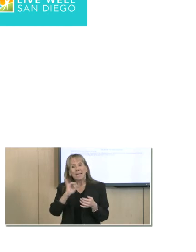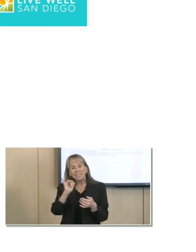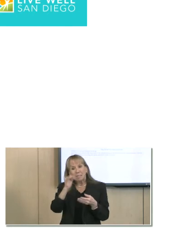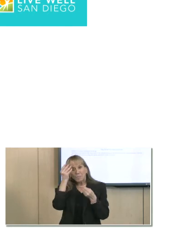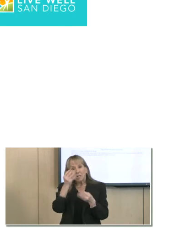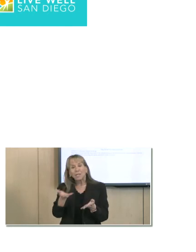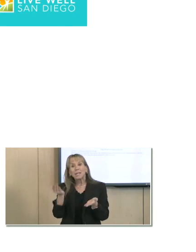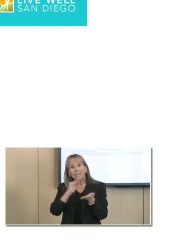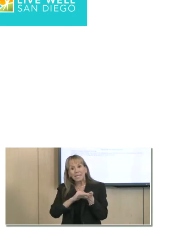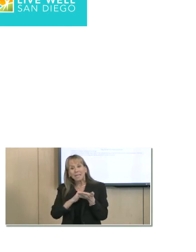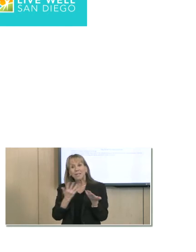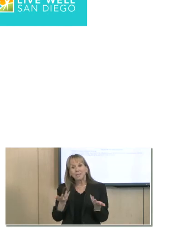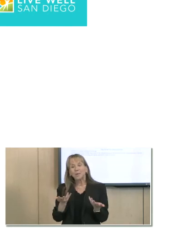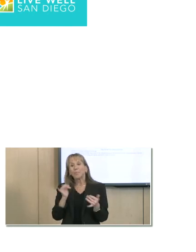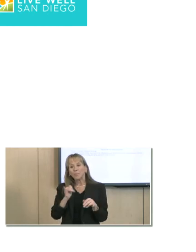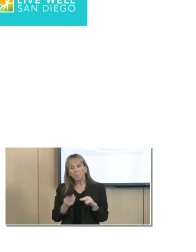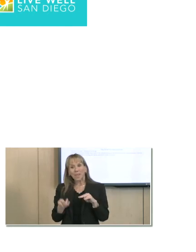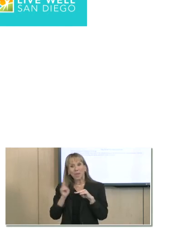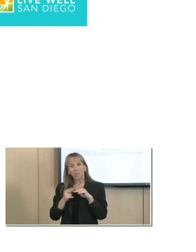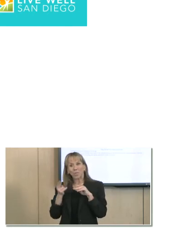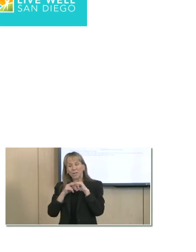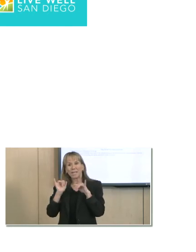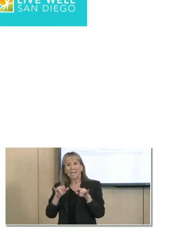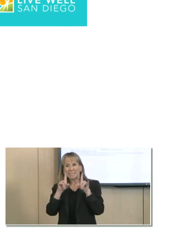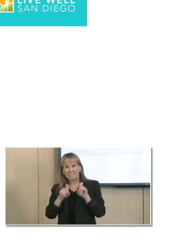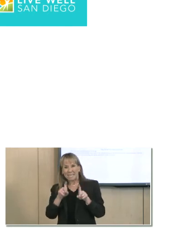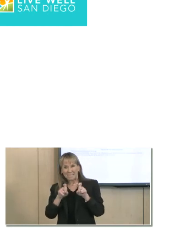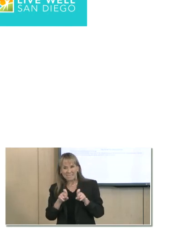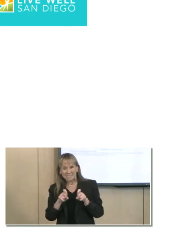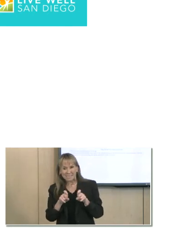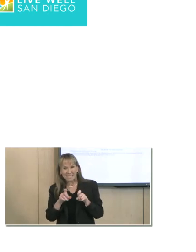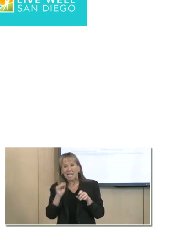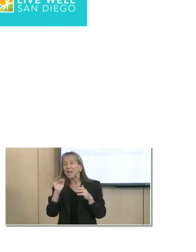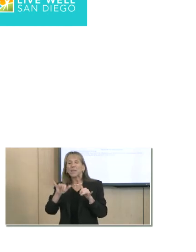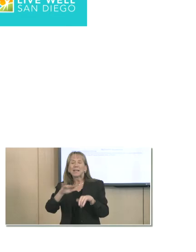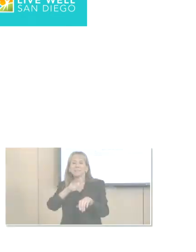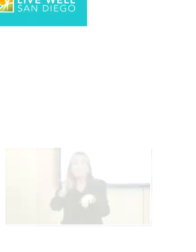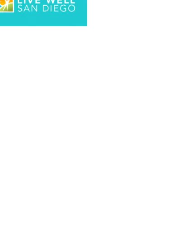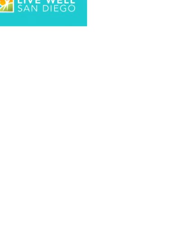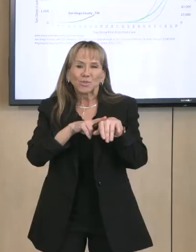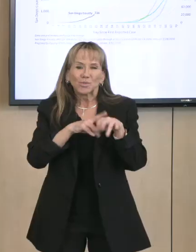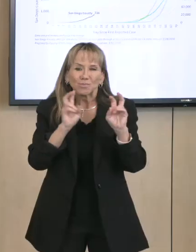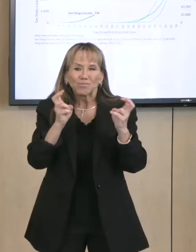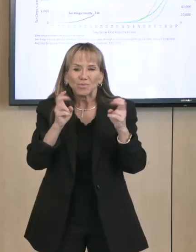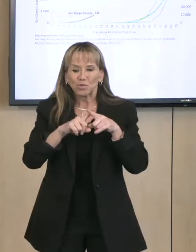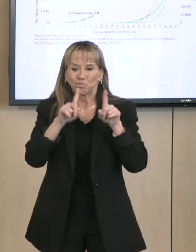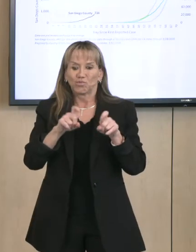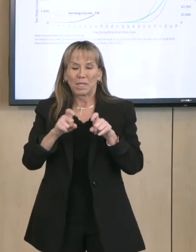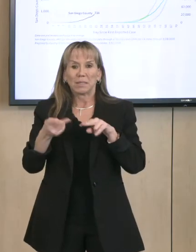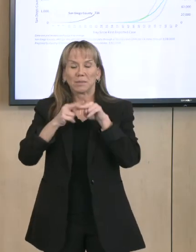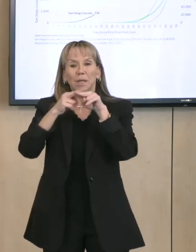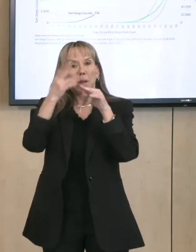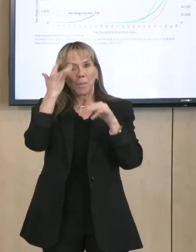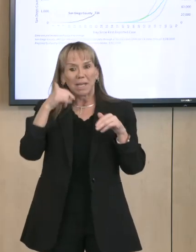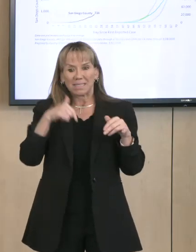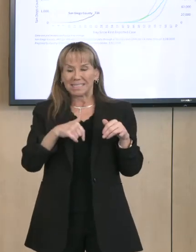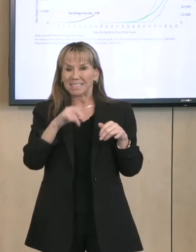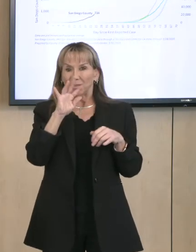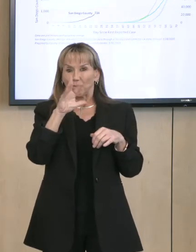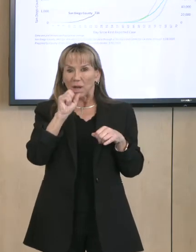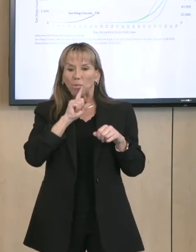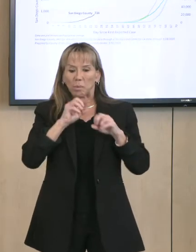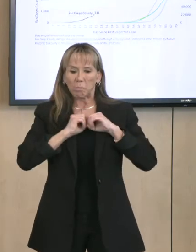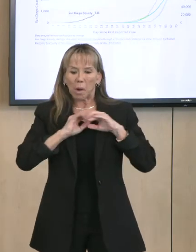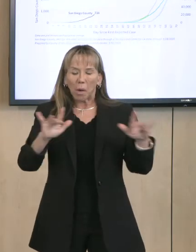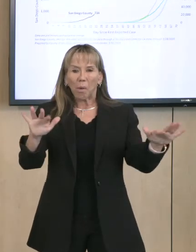increase in test is natural in a virus that is this contagious. And that the efforts that we're doing